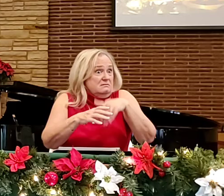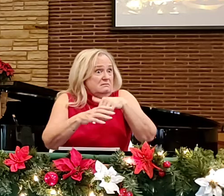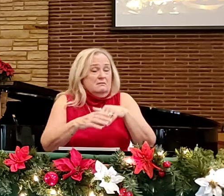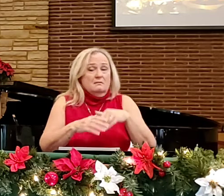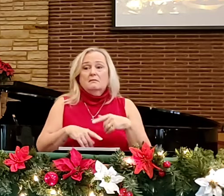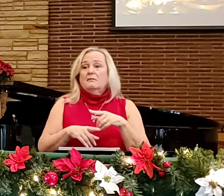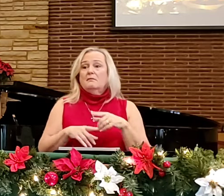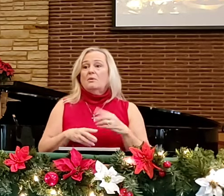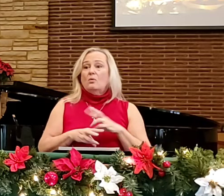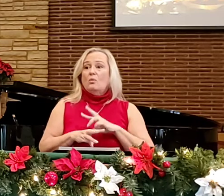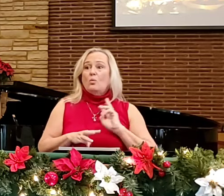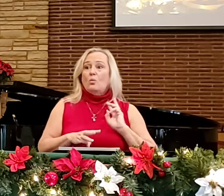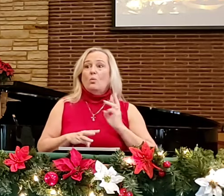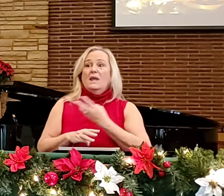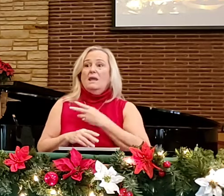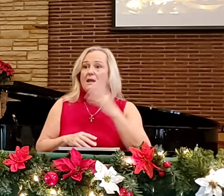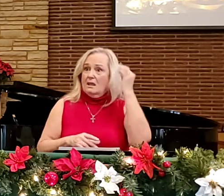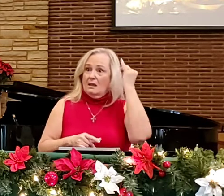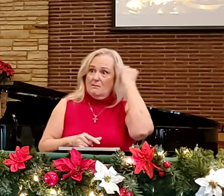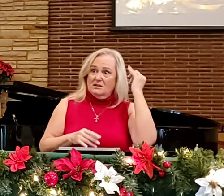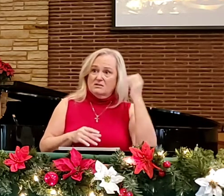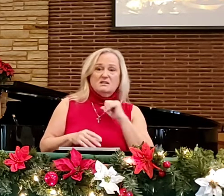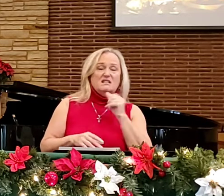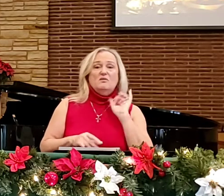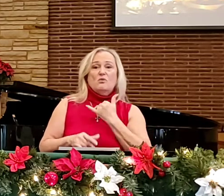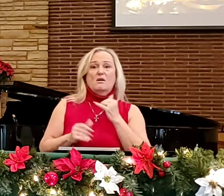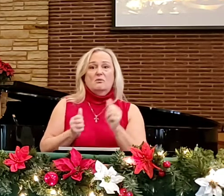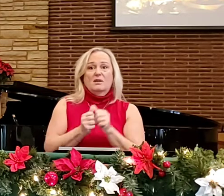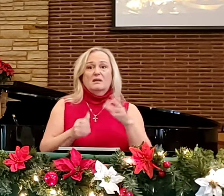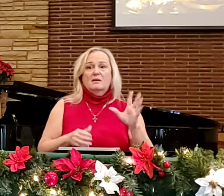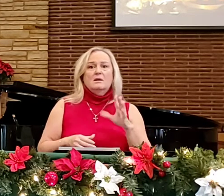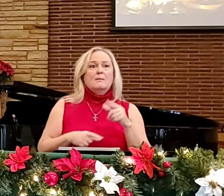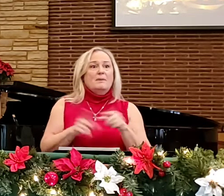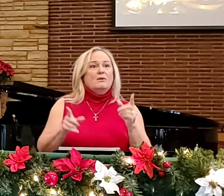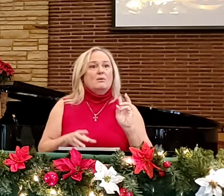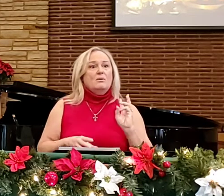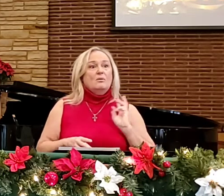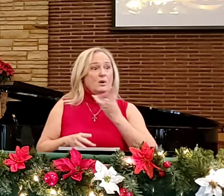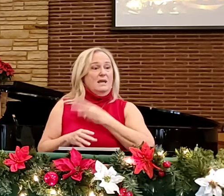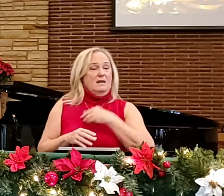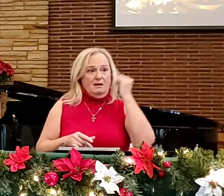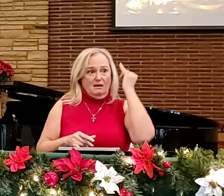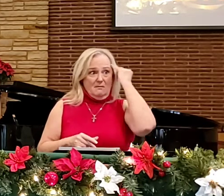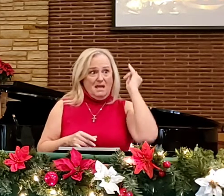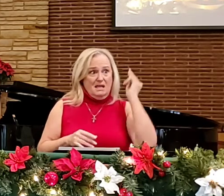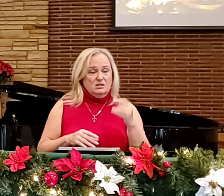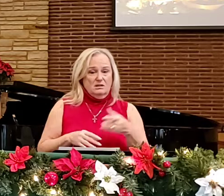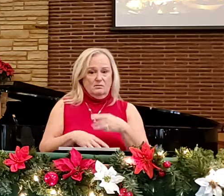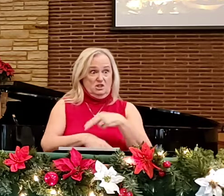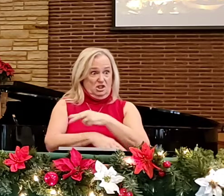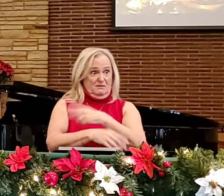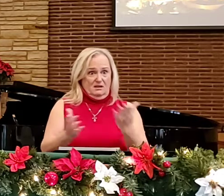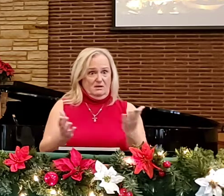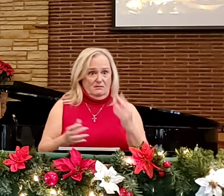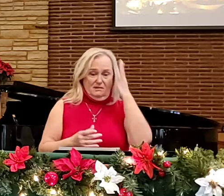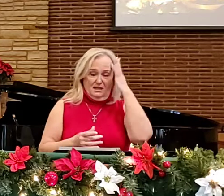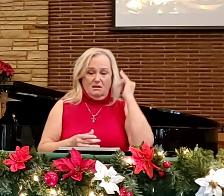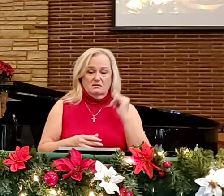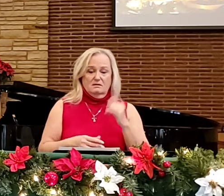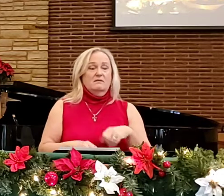But we imagine, and there's nothing wrong with it, but we imagine that there were sheep there because of the